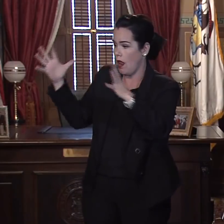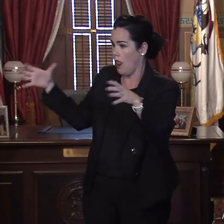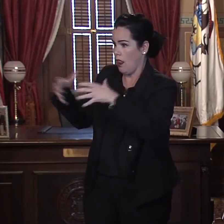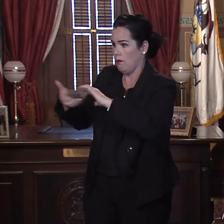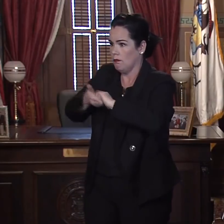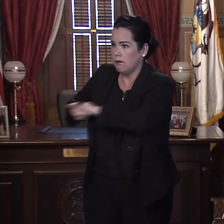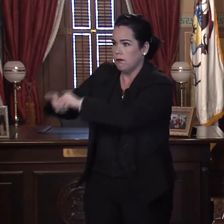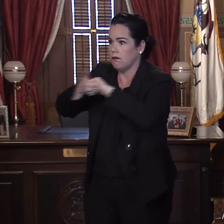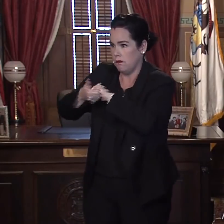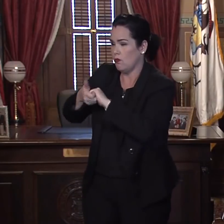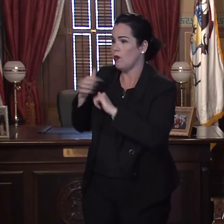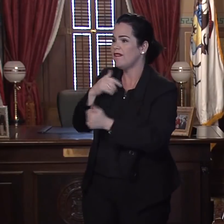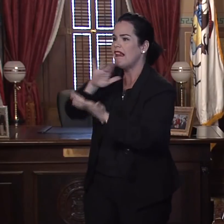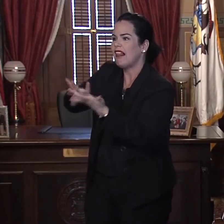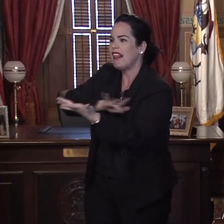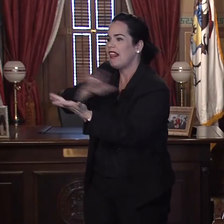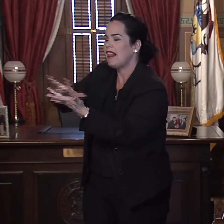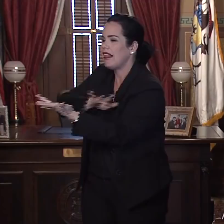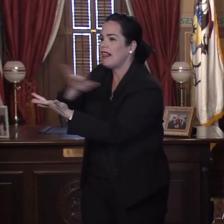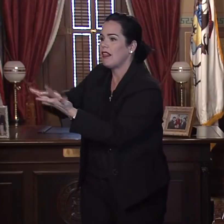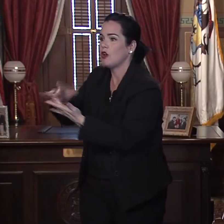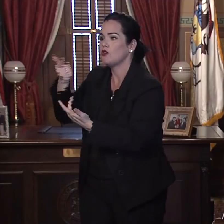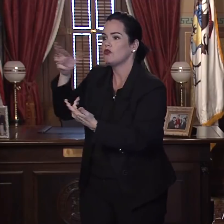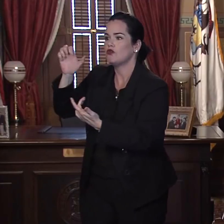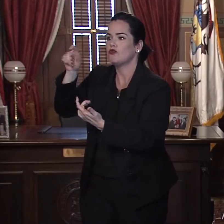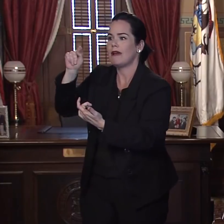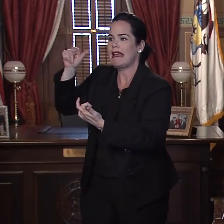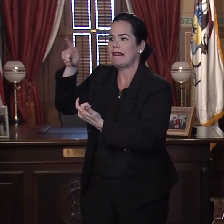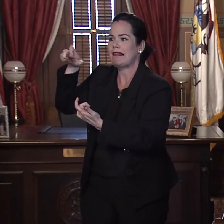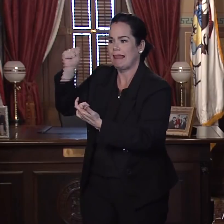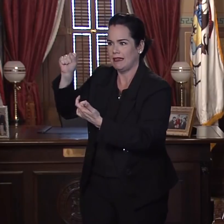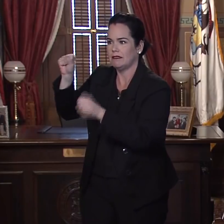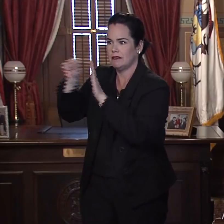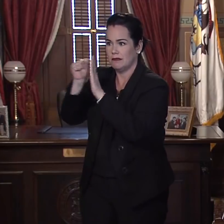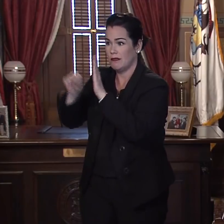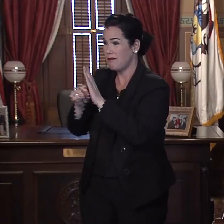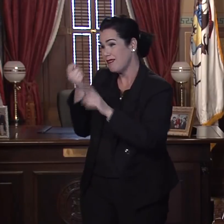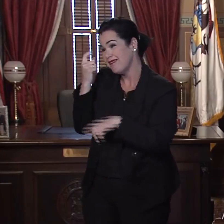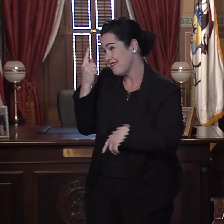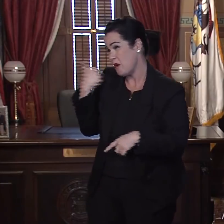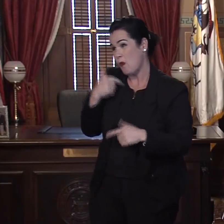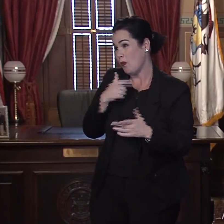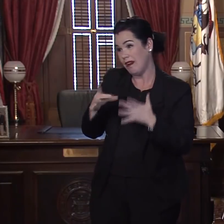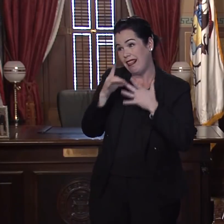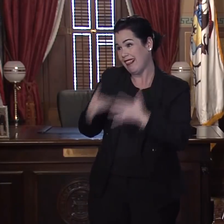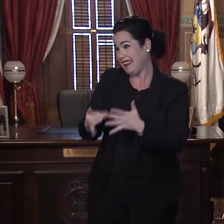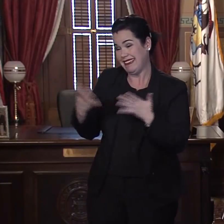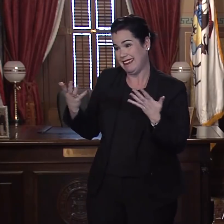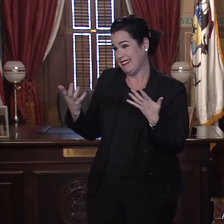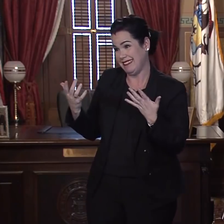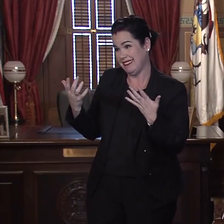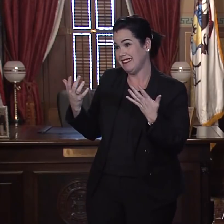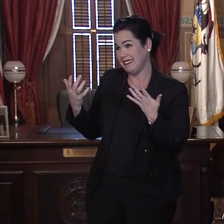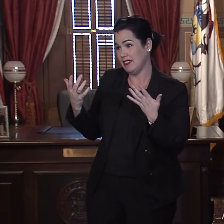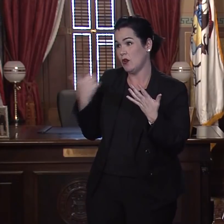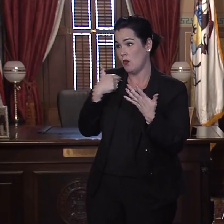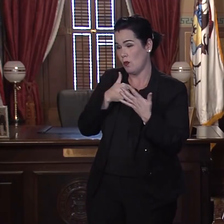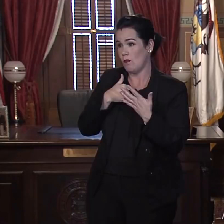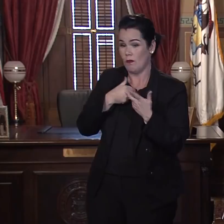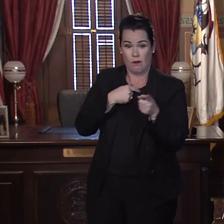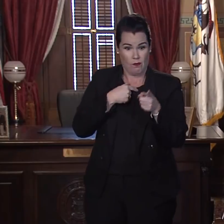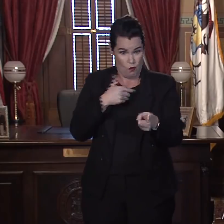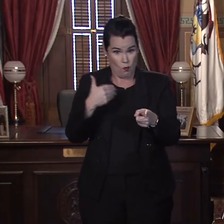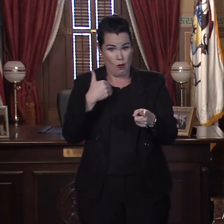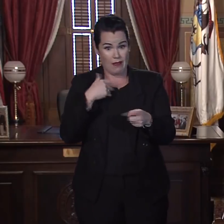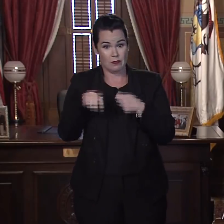to other states, particularly in the Great Lakes. But we are on the front end of really processing these pandemic